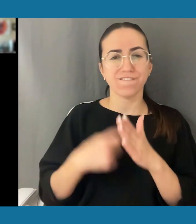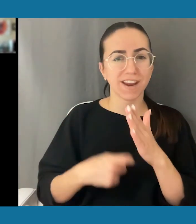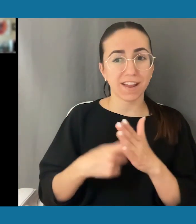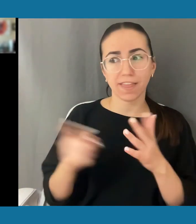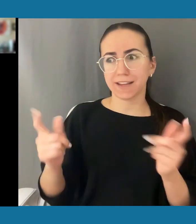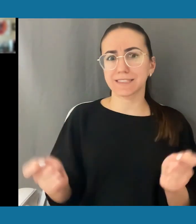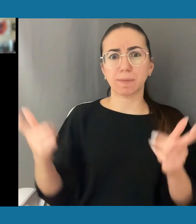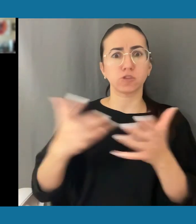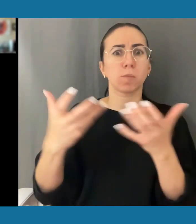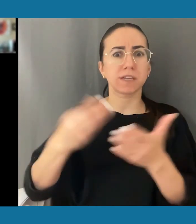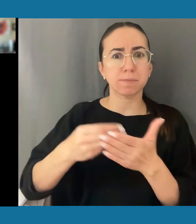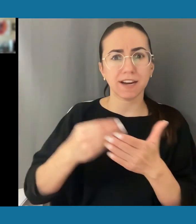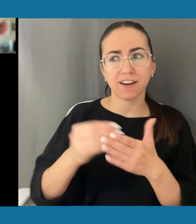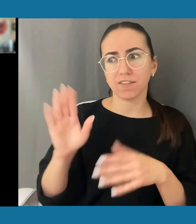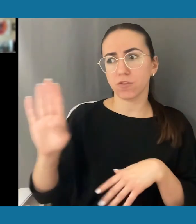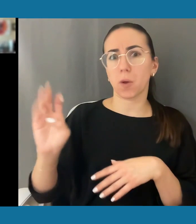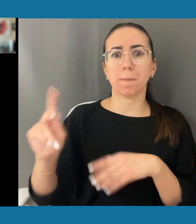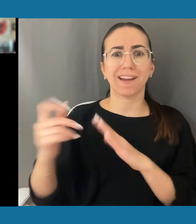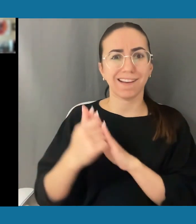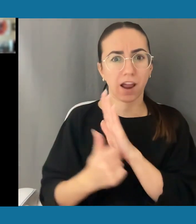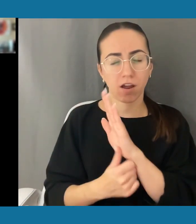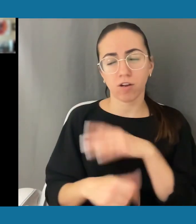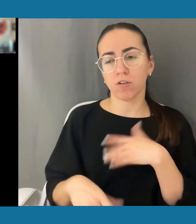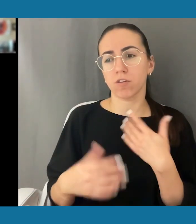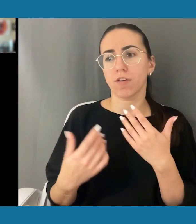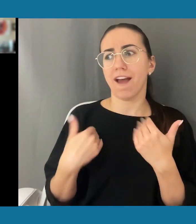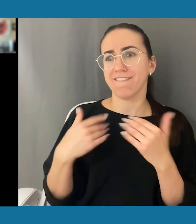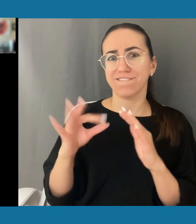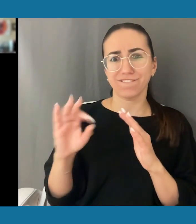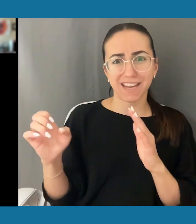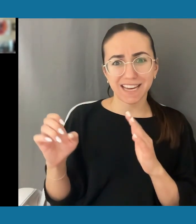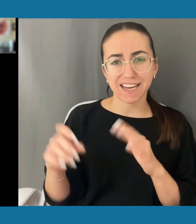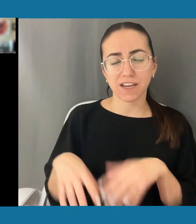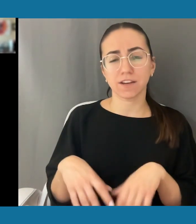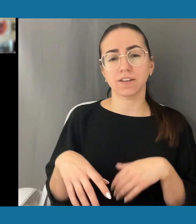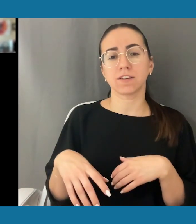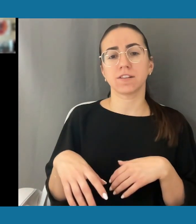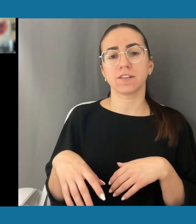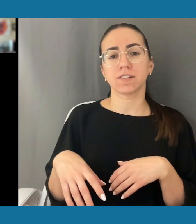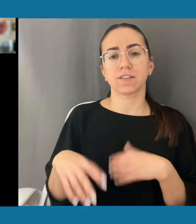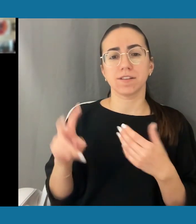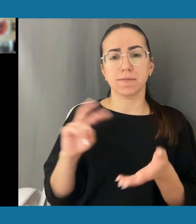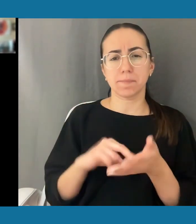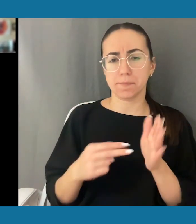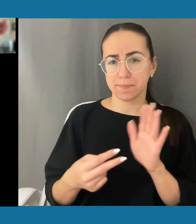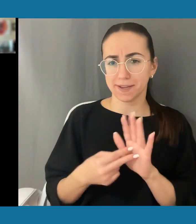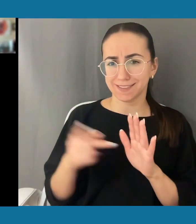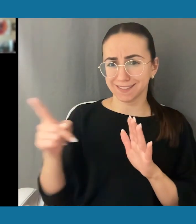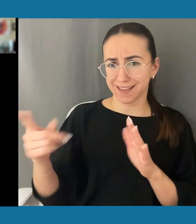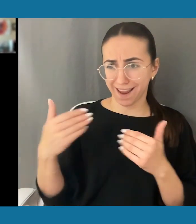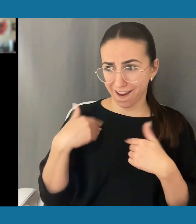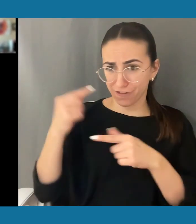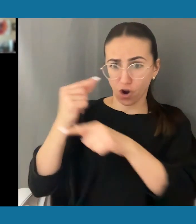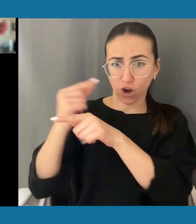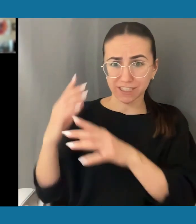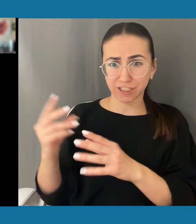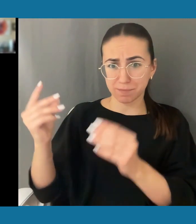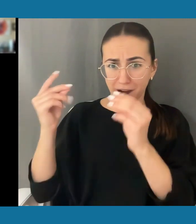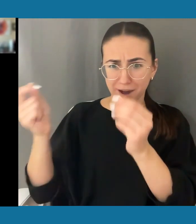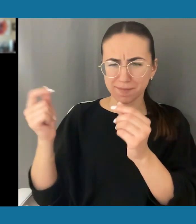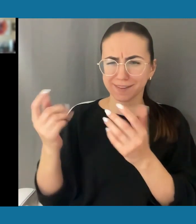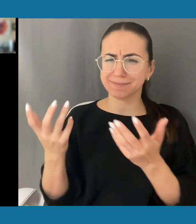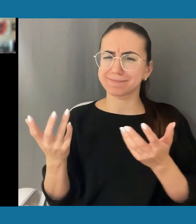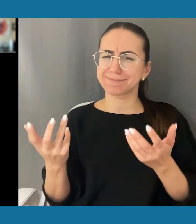immediately place that young person under a guardianship. That's just considered being young and making poor